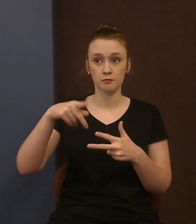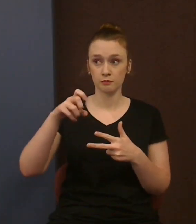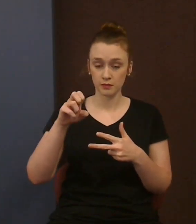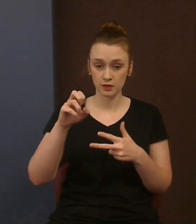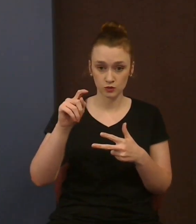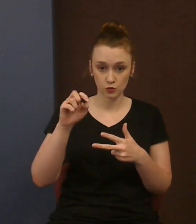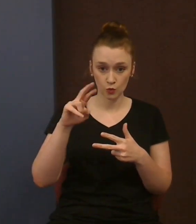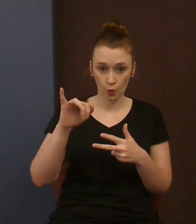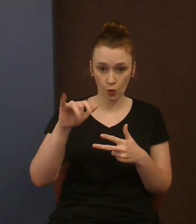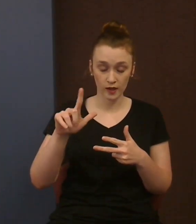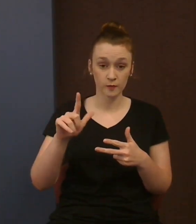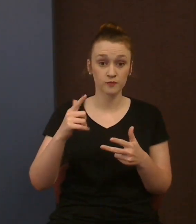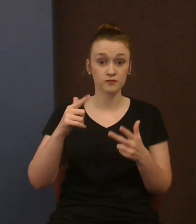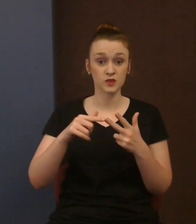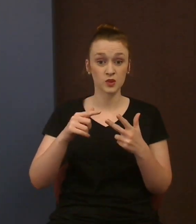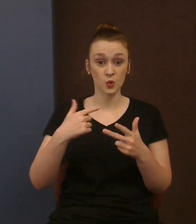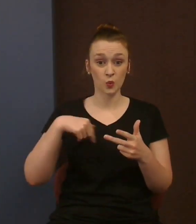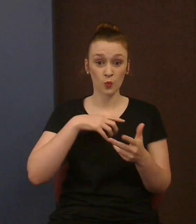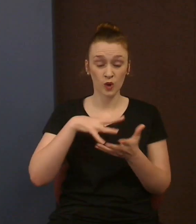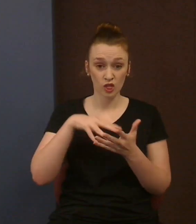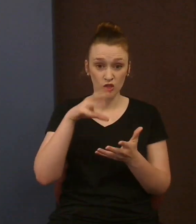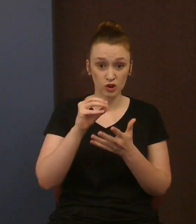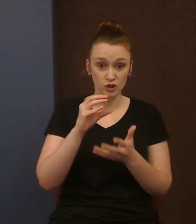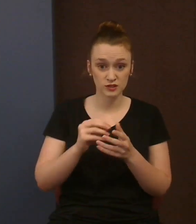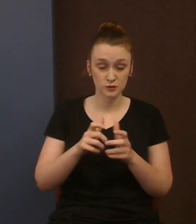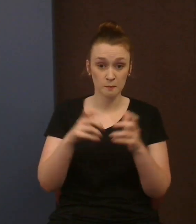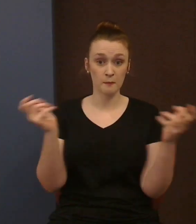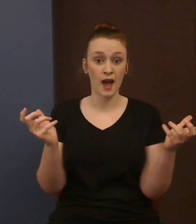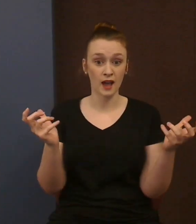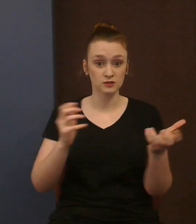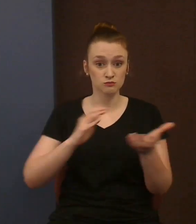steel, which allowed us to expand and trade.